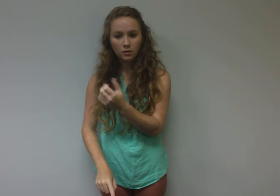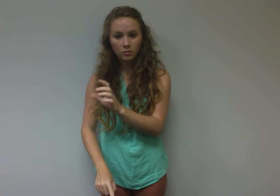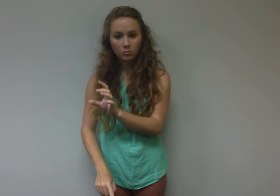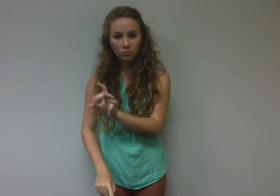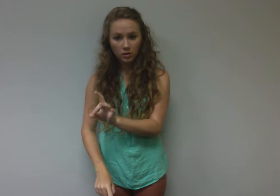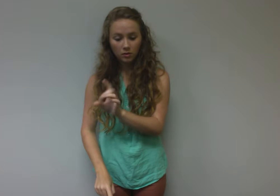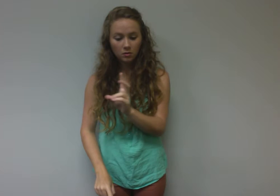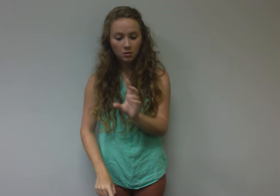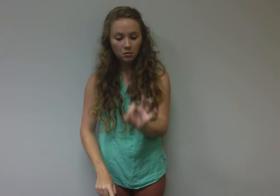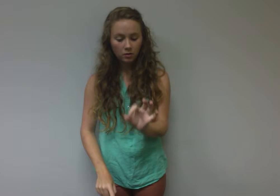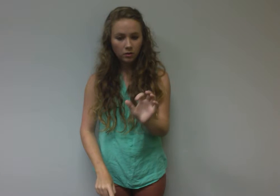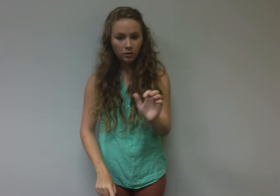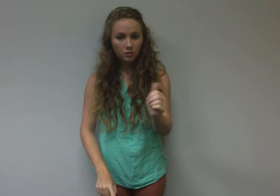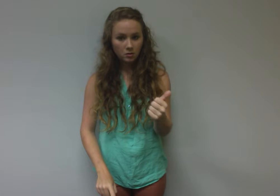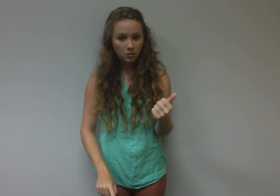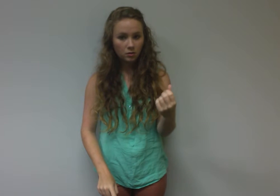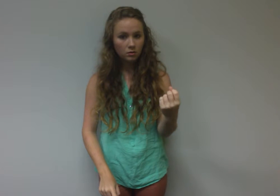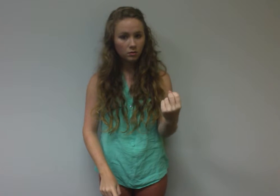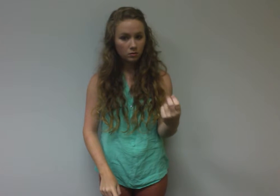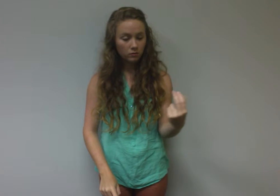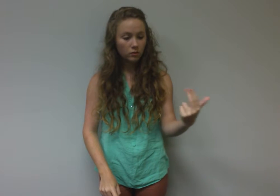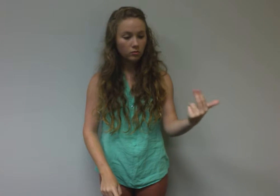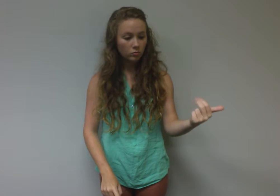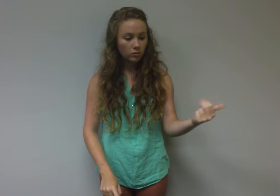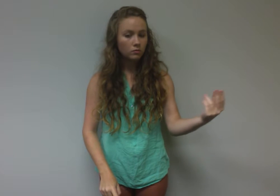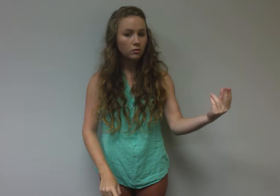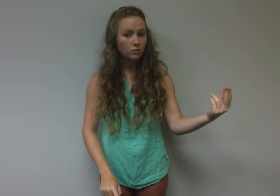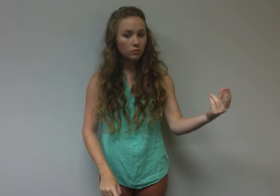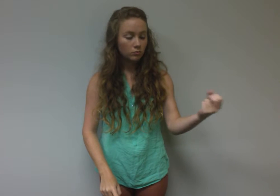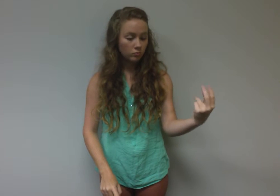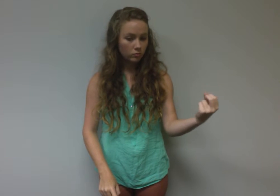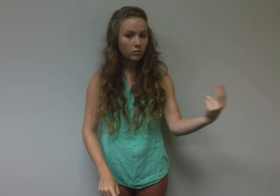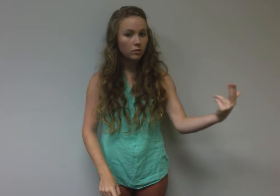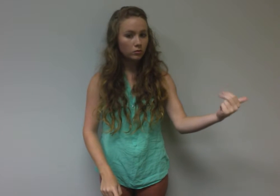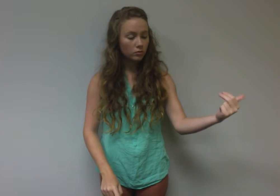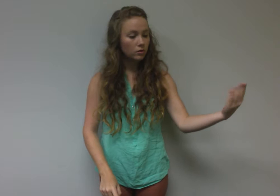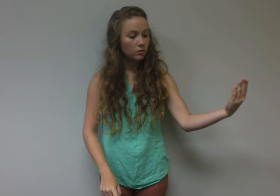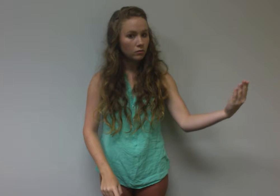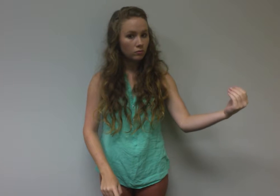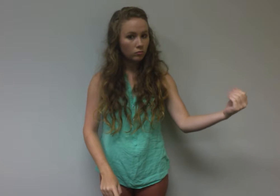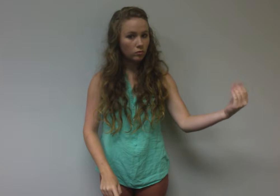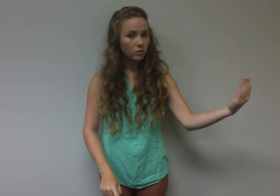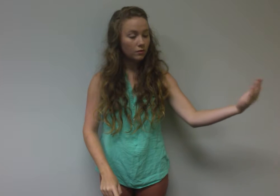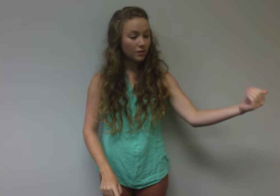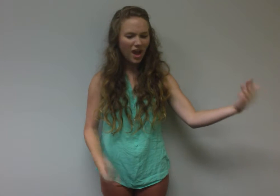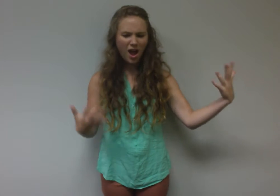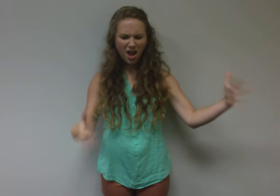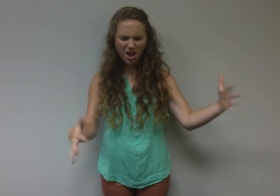equal to 15. And over time, as you do practice, I think you'll memorize these, that 8 plus 7 is 15, or whatever, 6 plus